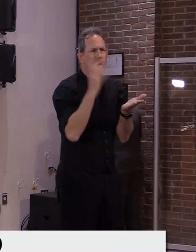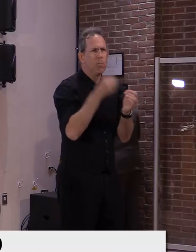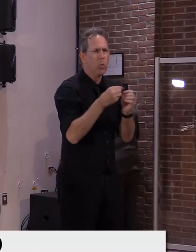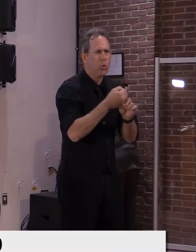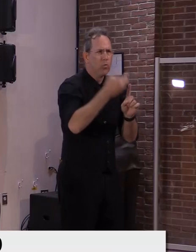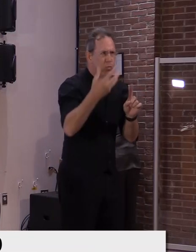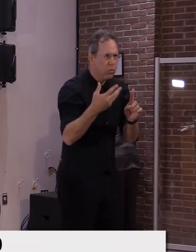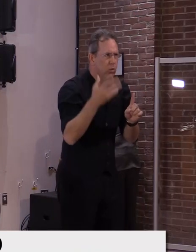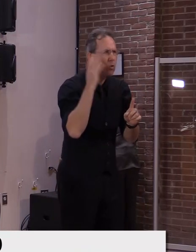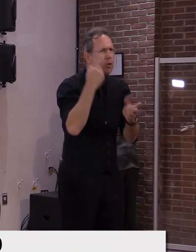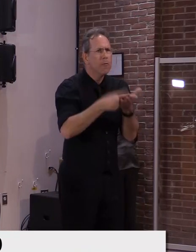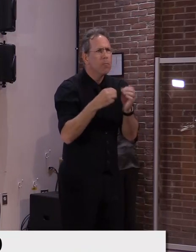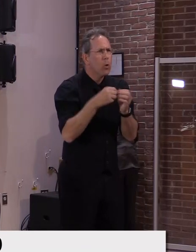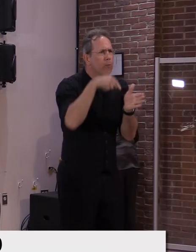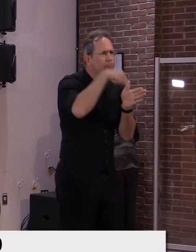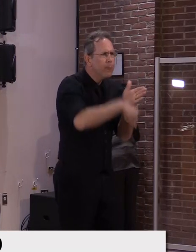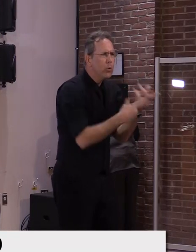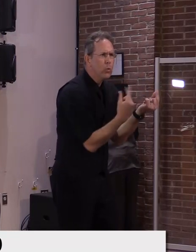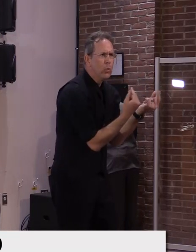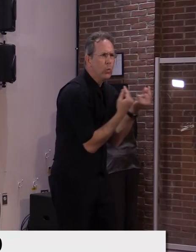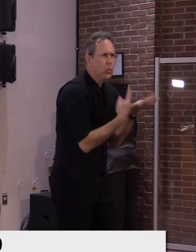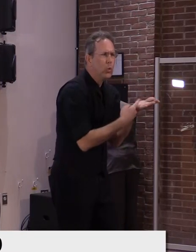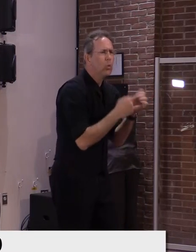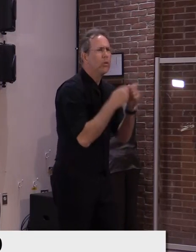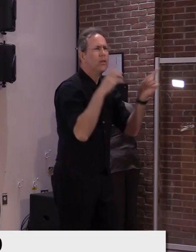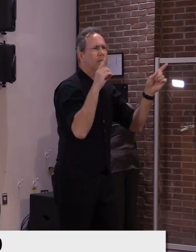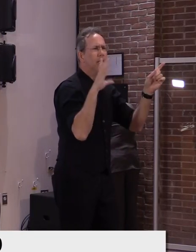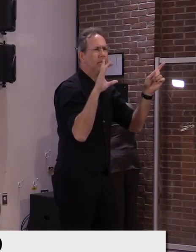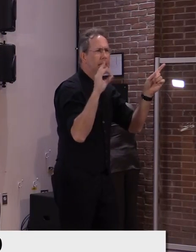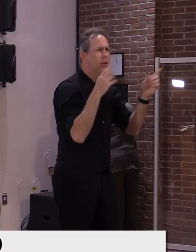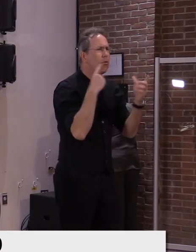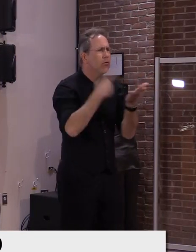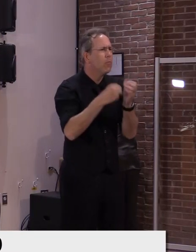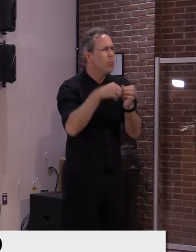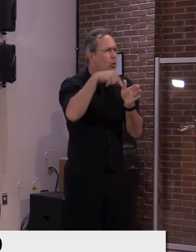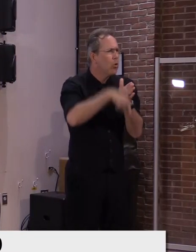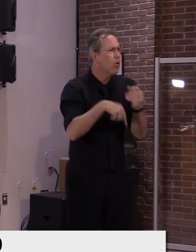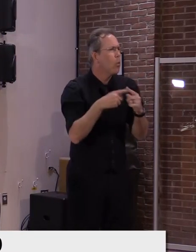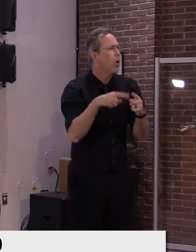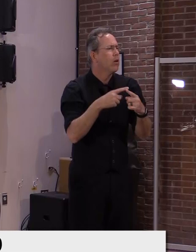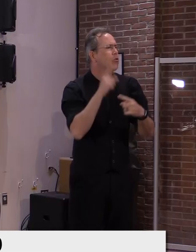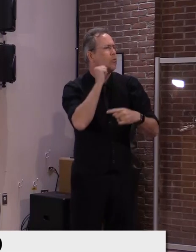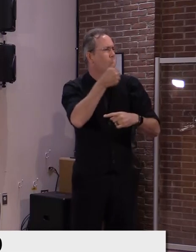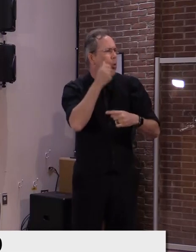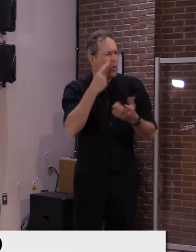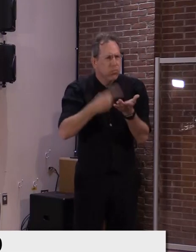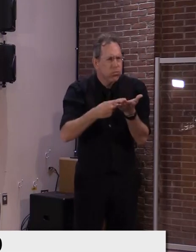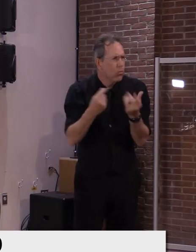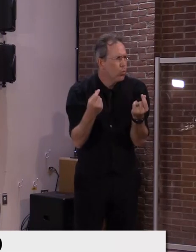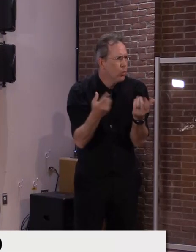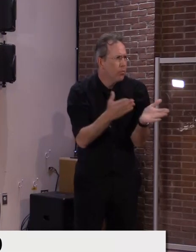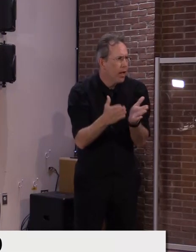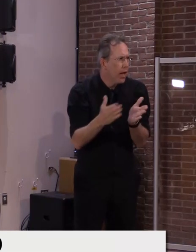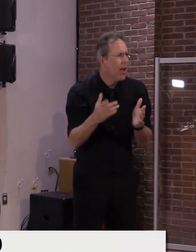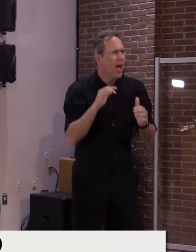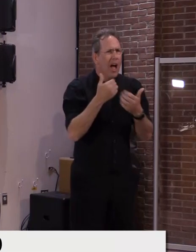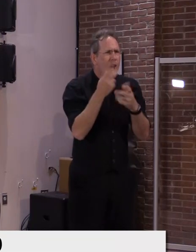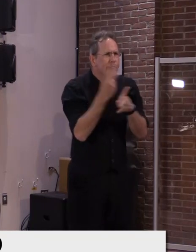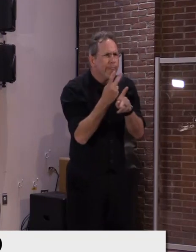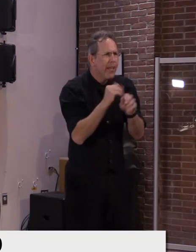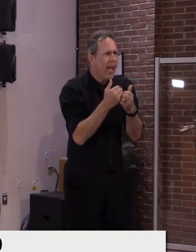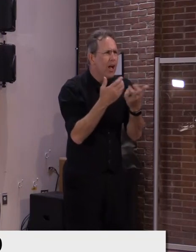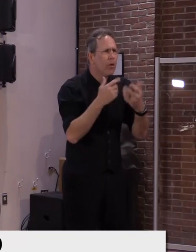make recommendations to providers. And I think that's key as well. How are they going to treat these